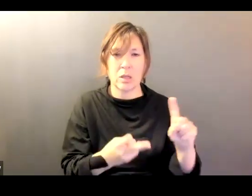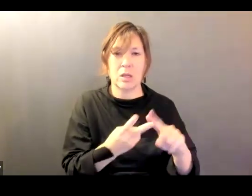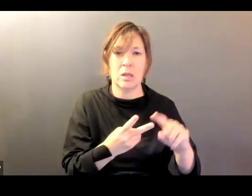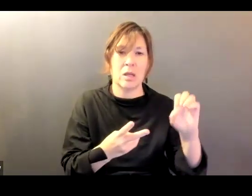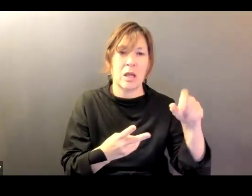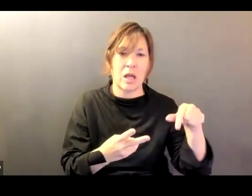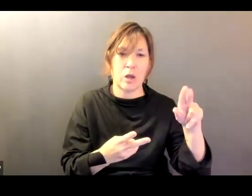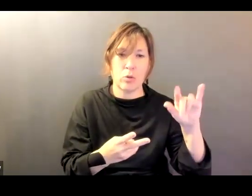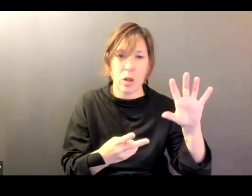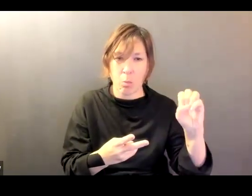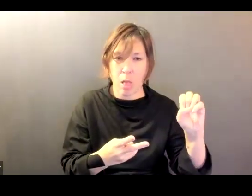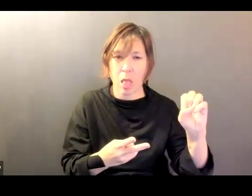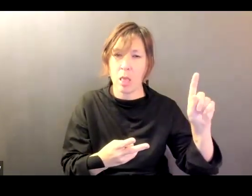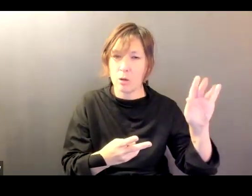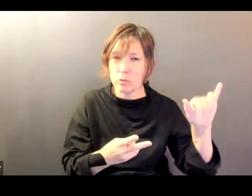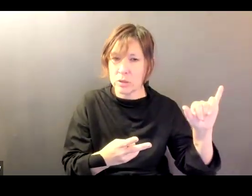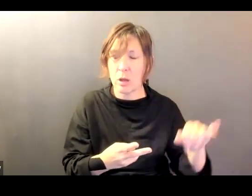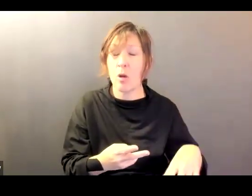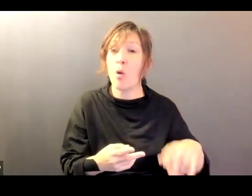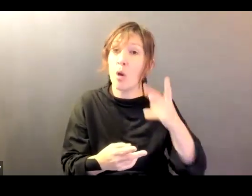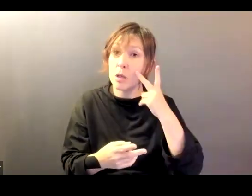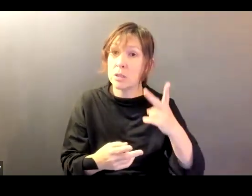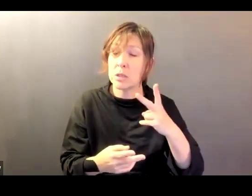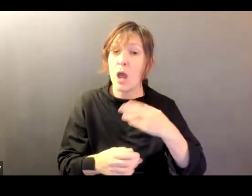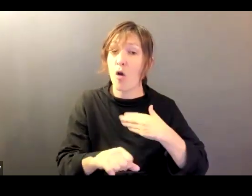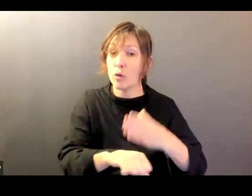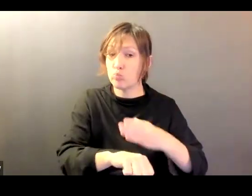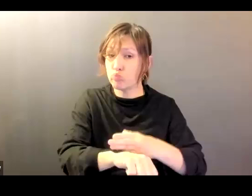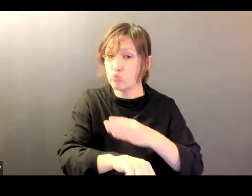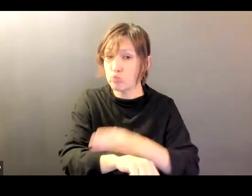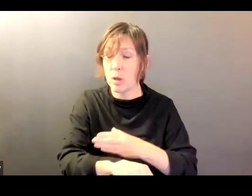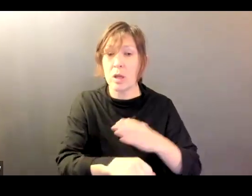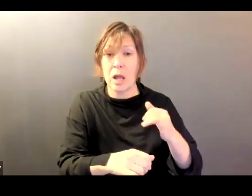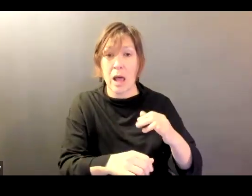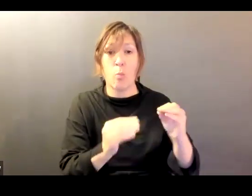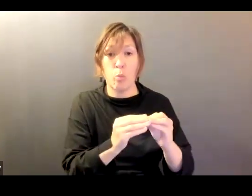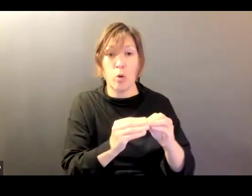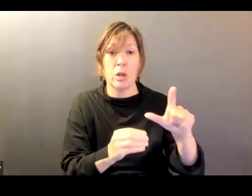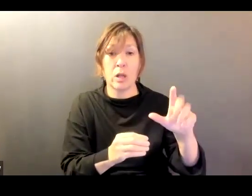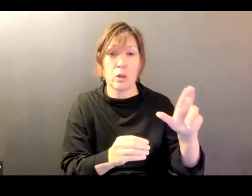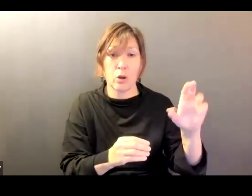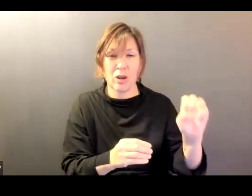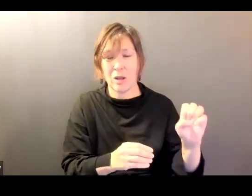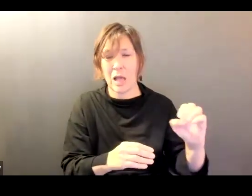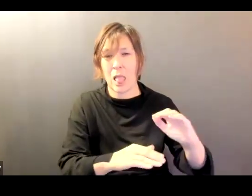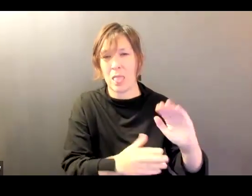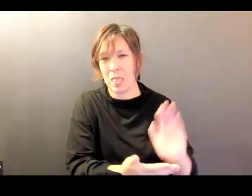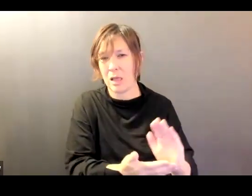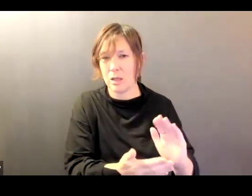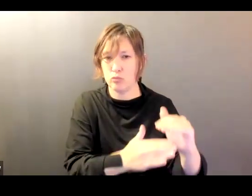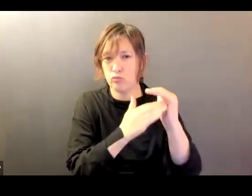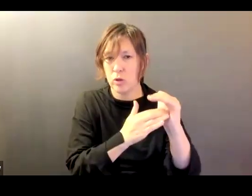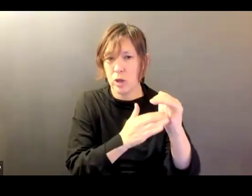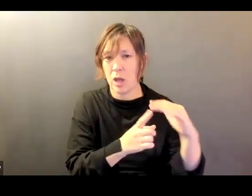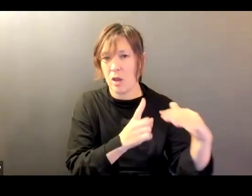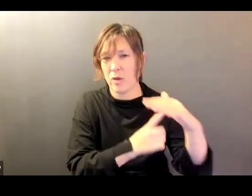real gains in students moving to least restrictive environments, and then obviously the access gains that you shared today. At the same time, we still